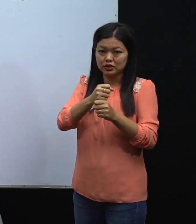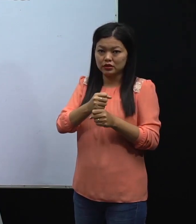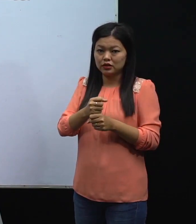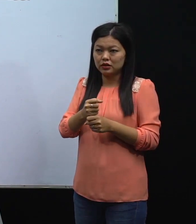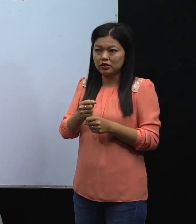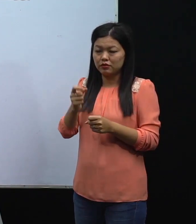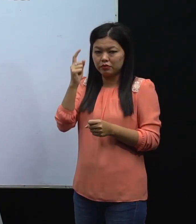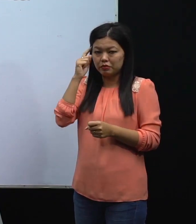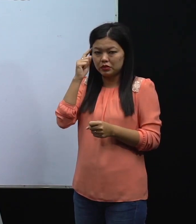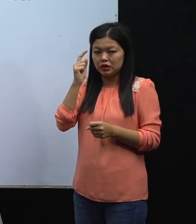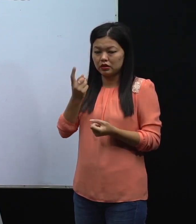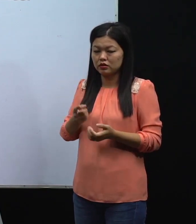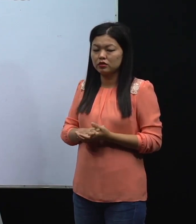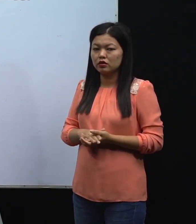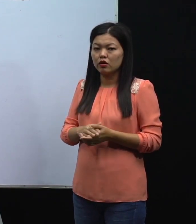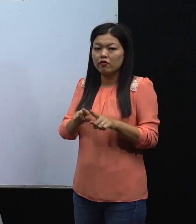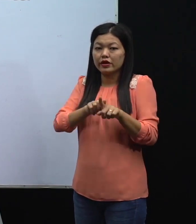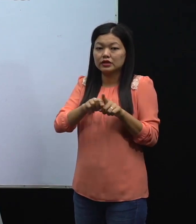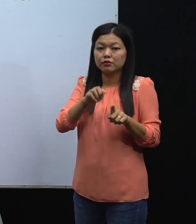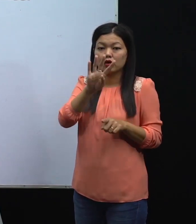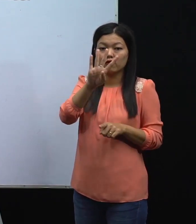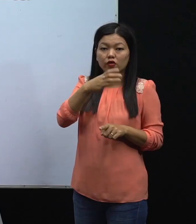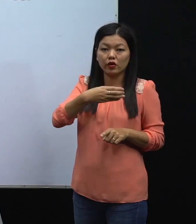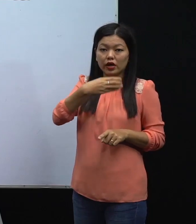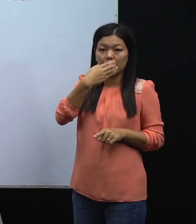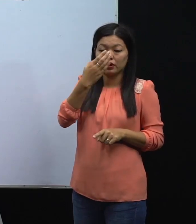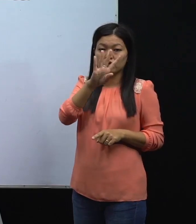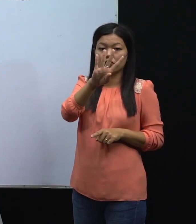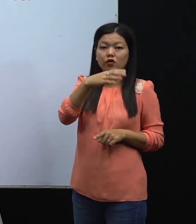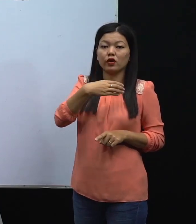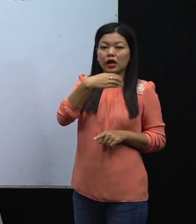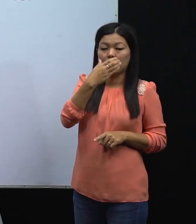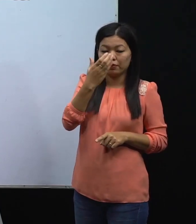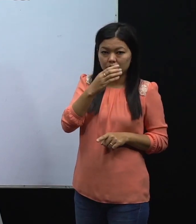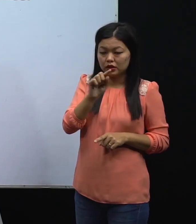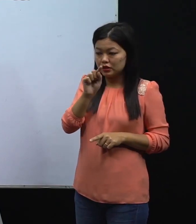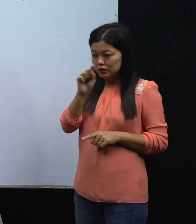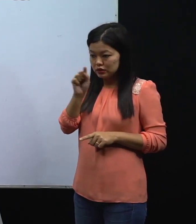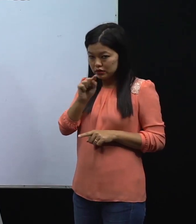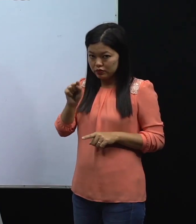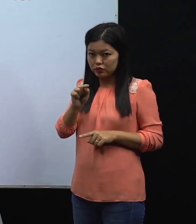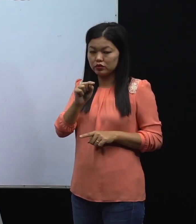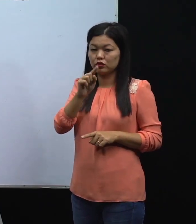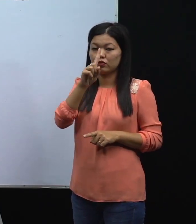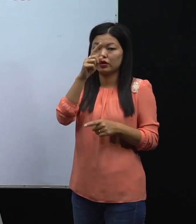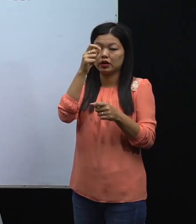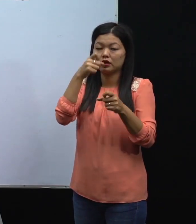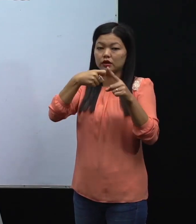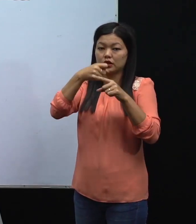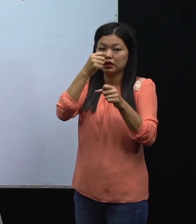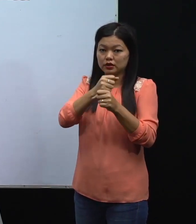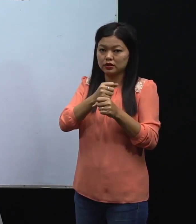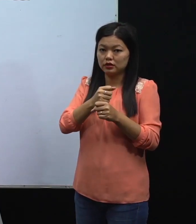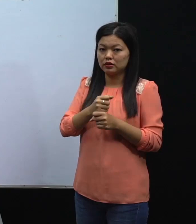is 1 kilo, right? That means he's using apple as a measuring weight, right? Sometimes